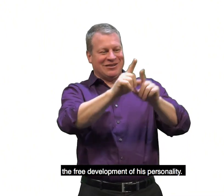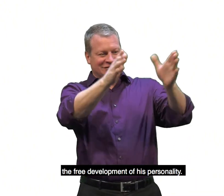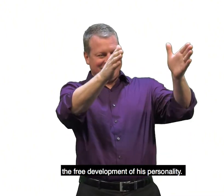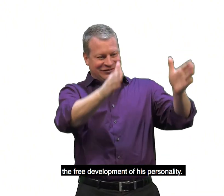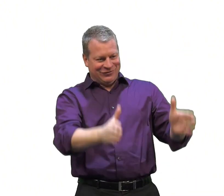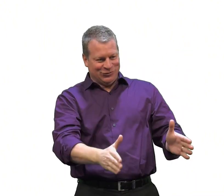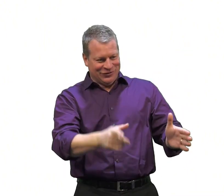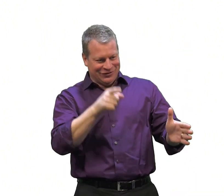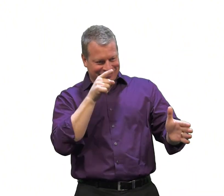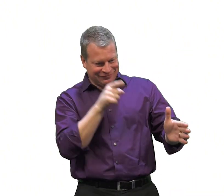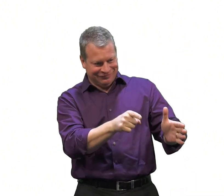personality.